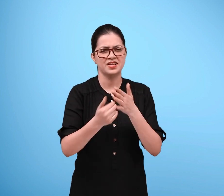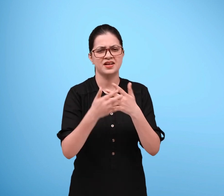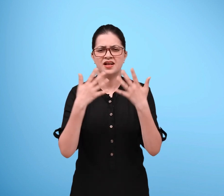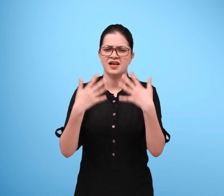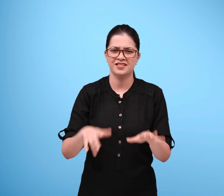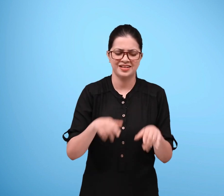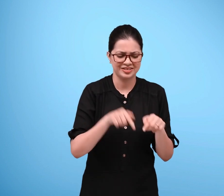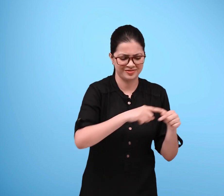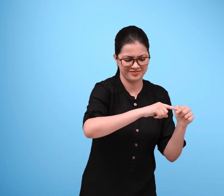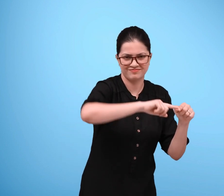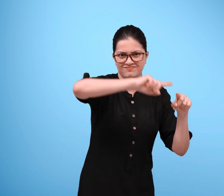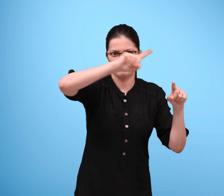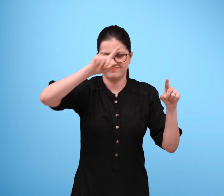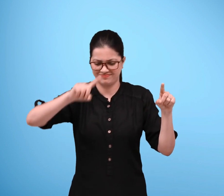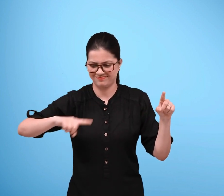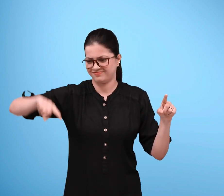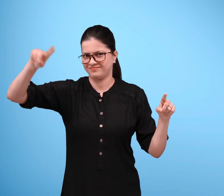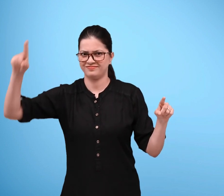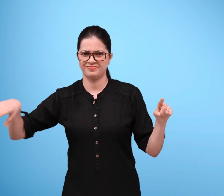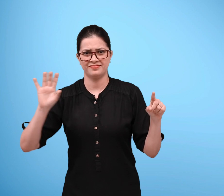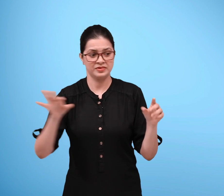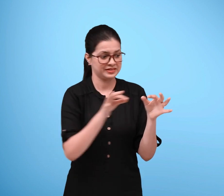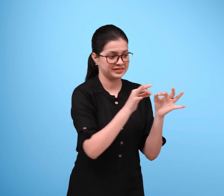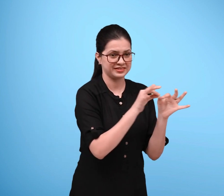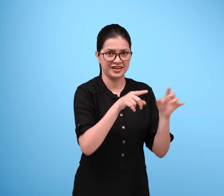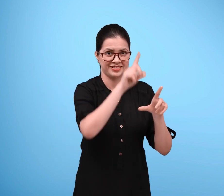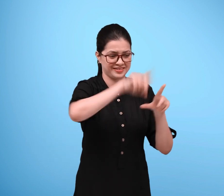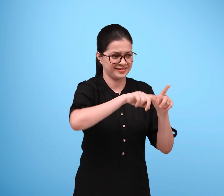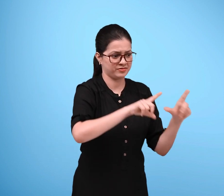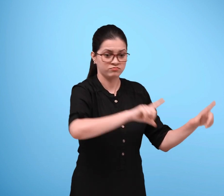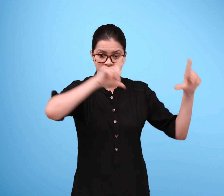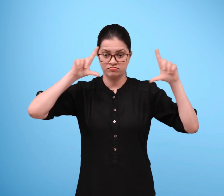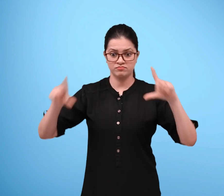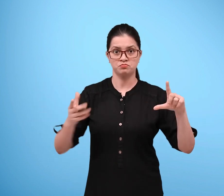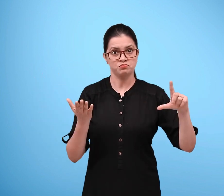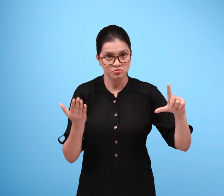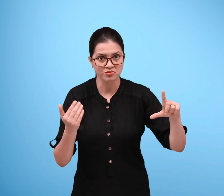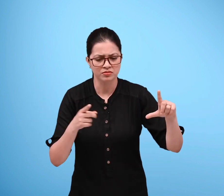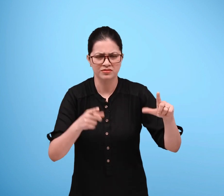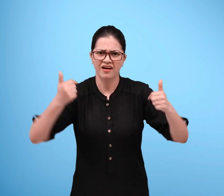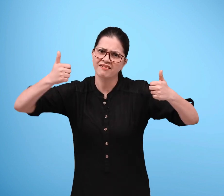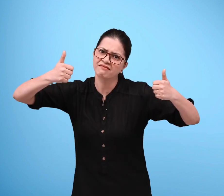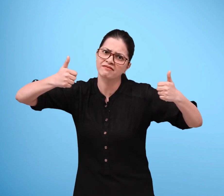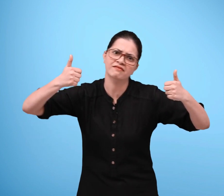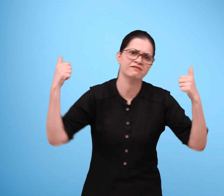We cannot measure the length of a curved line directly by using a meter scale.